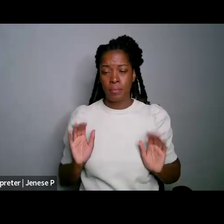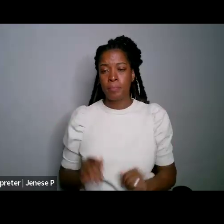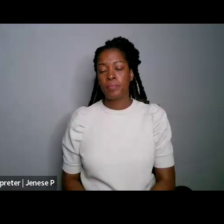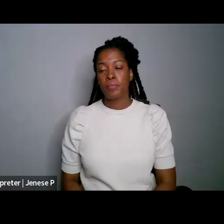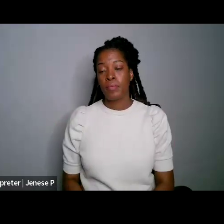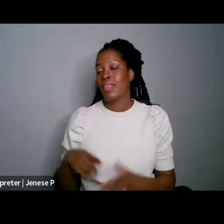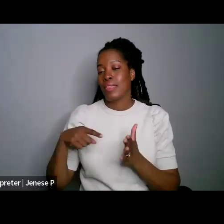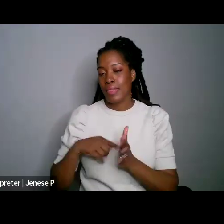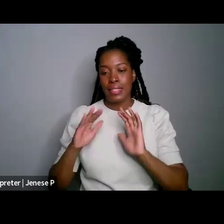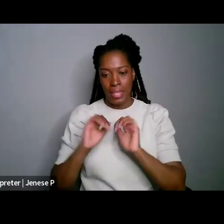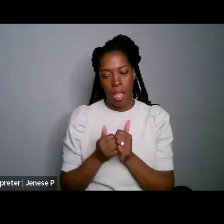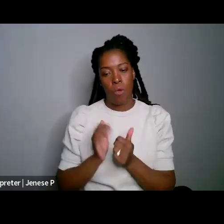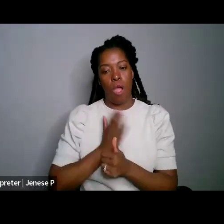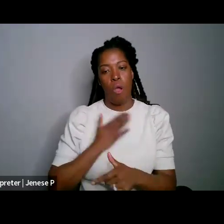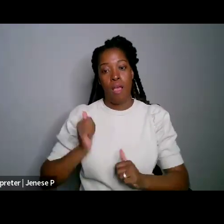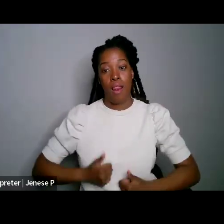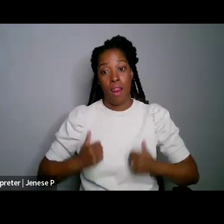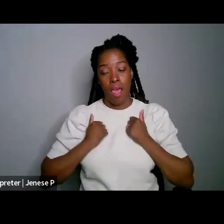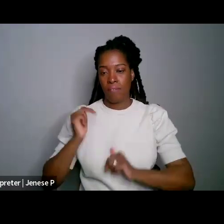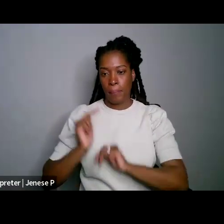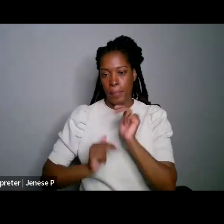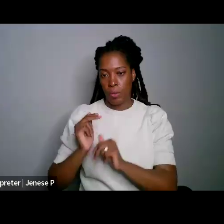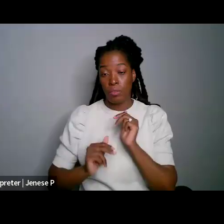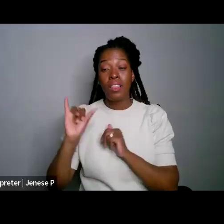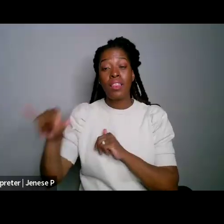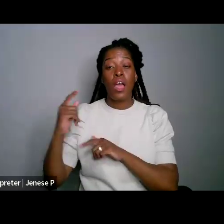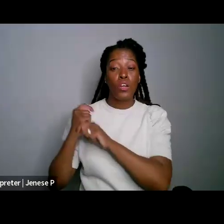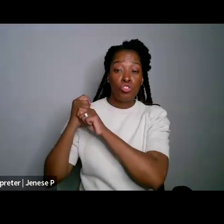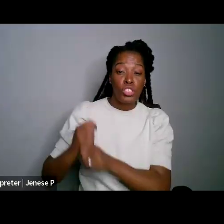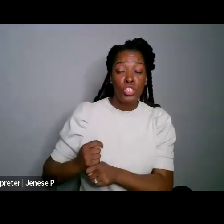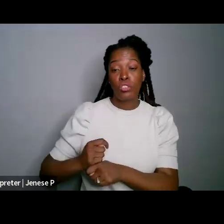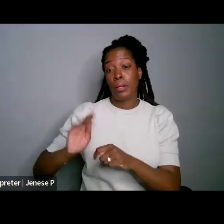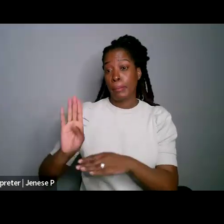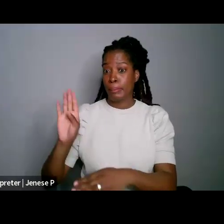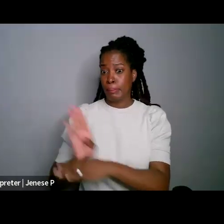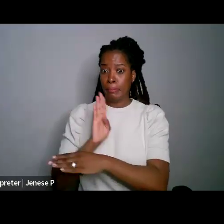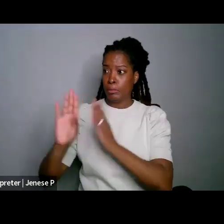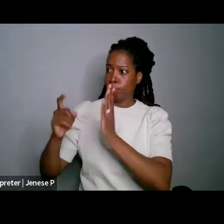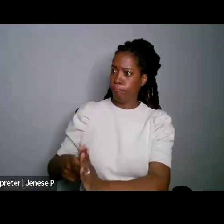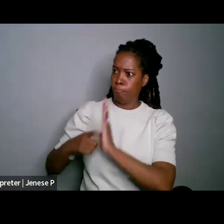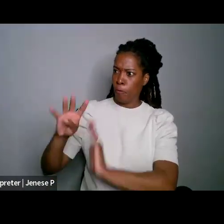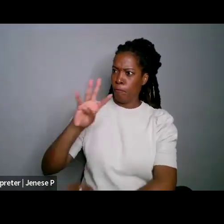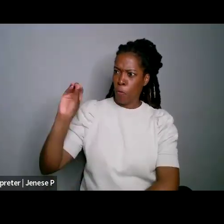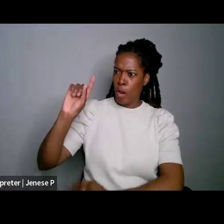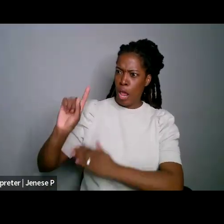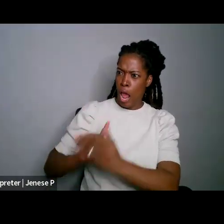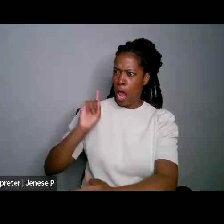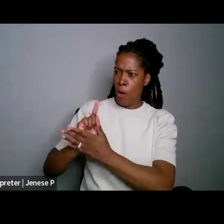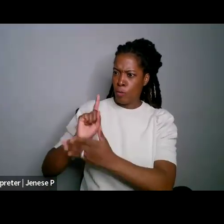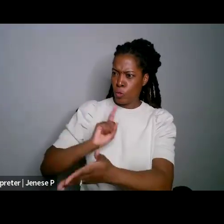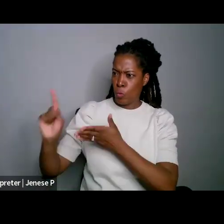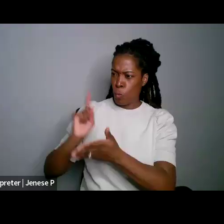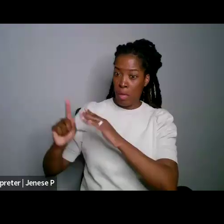our lives are built. And the traditional corporate ladder that says you have to work 40 hours a week plus in order to